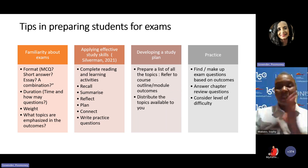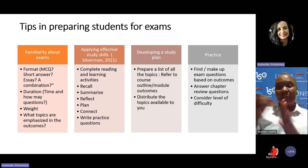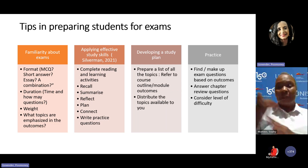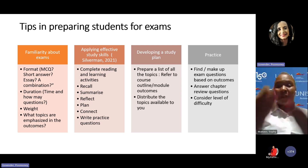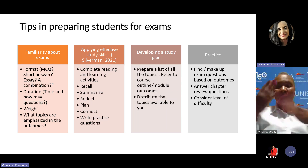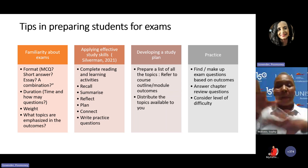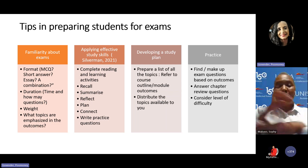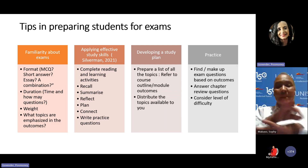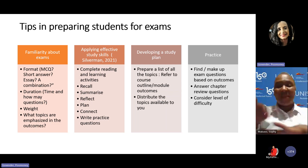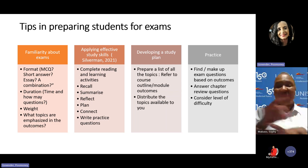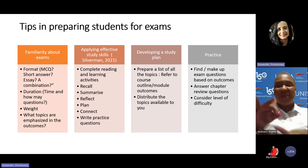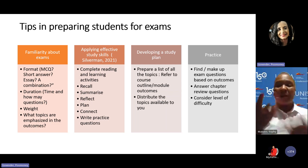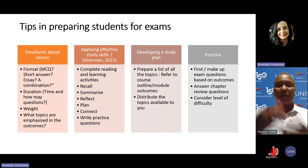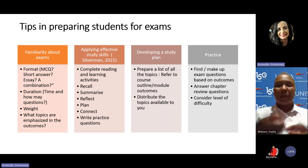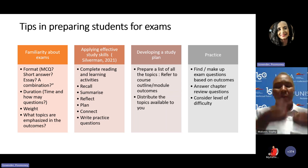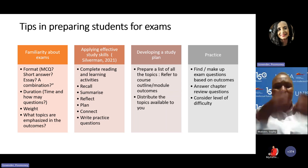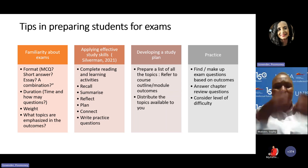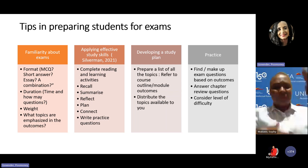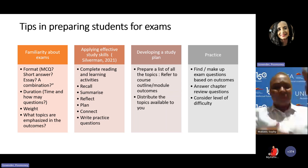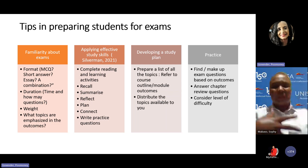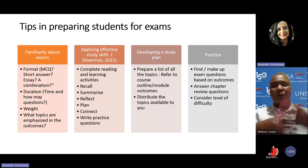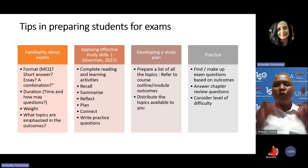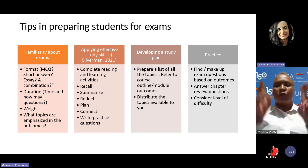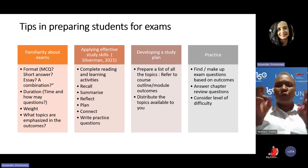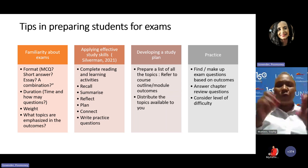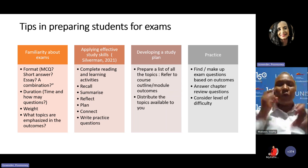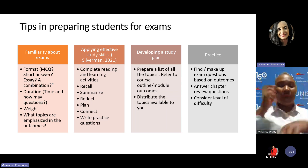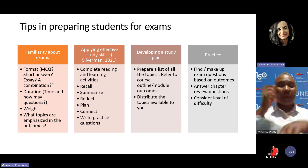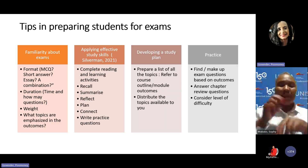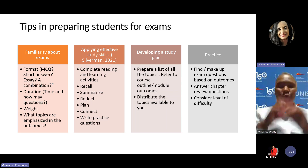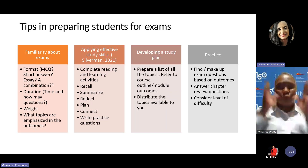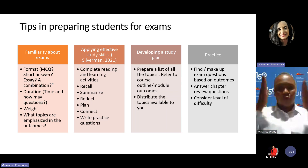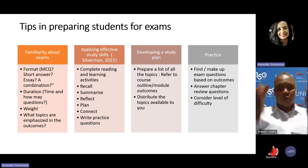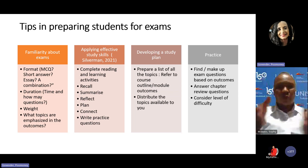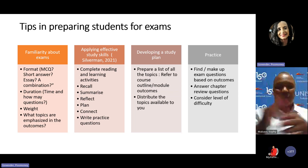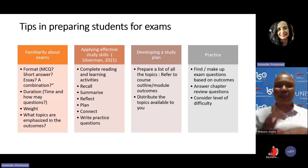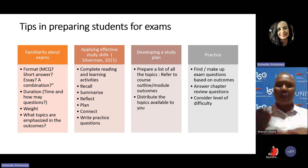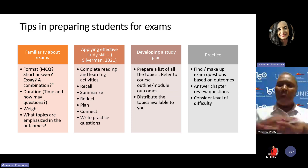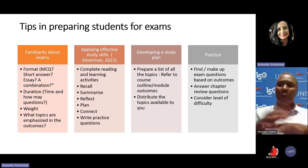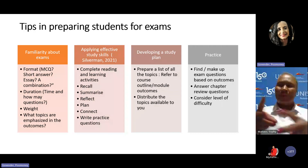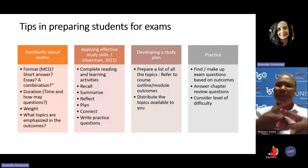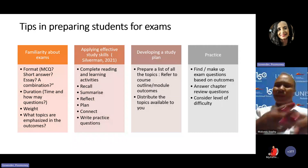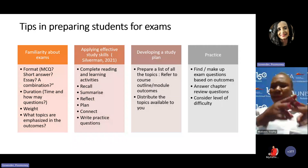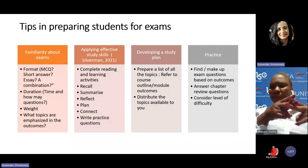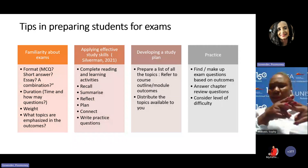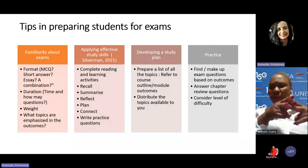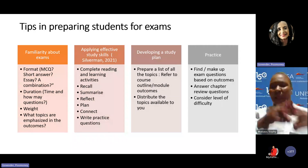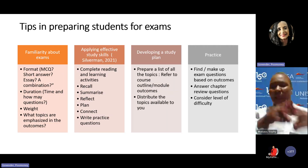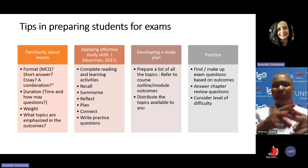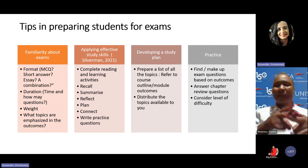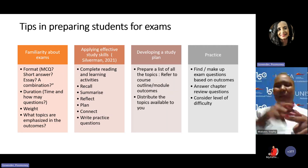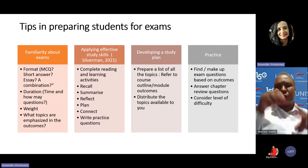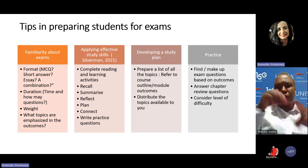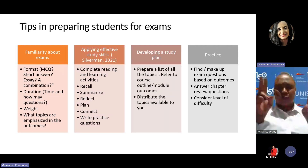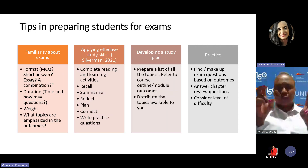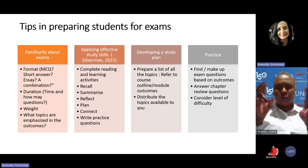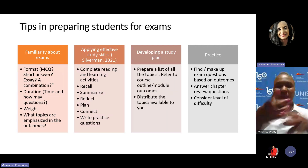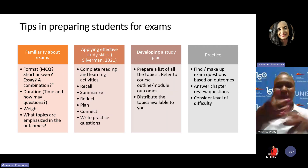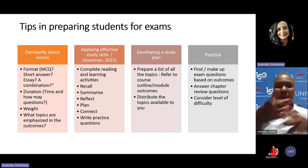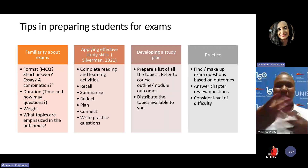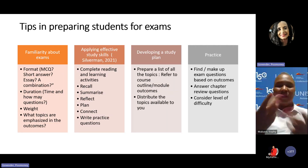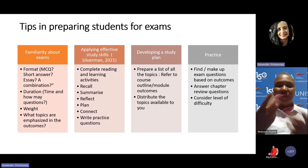plan. Prepare a list of all the topics that you need to focus on. And the more difficult concepts, try to